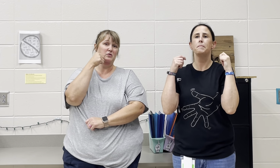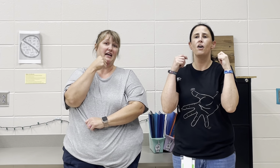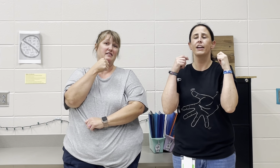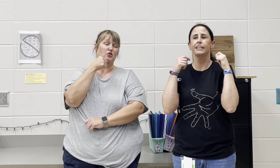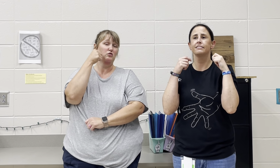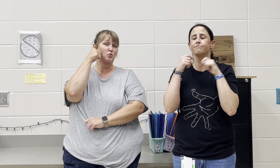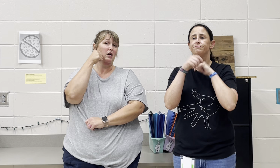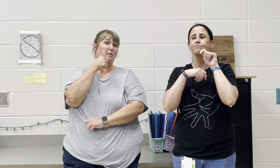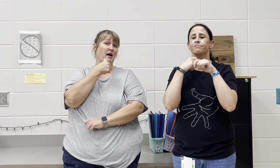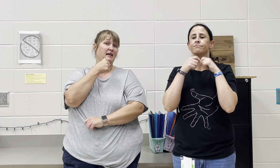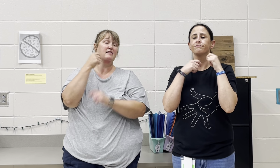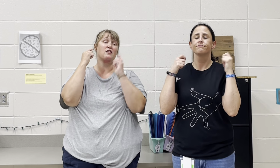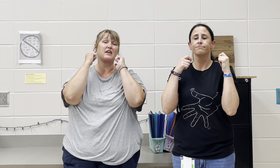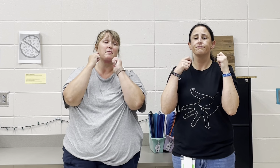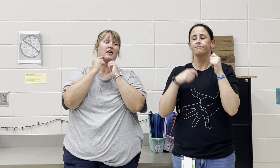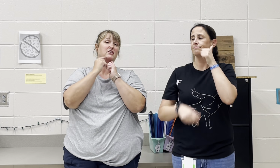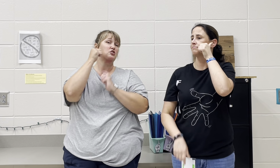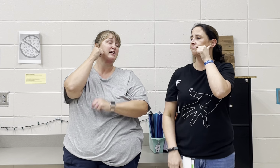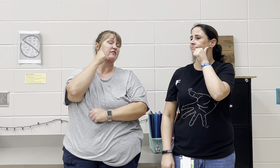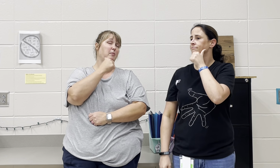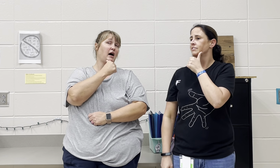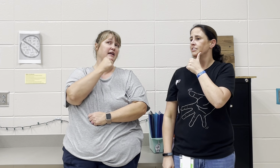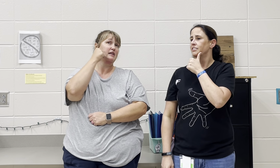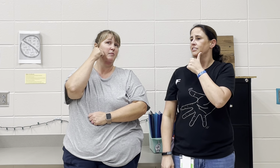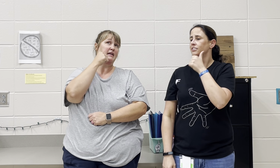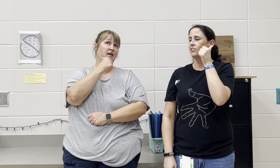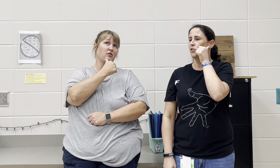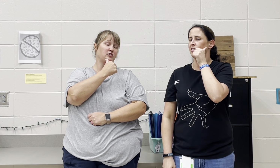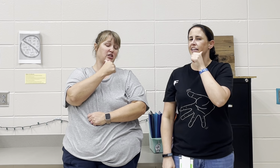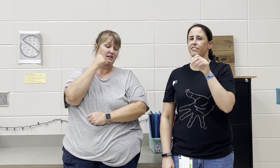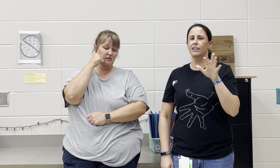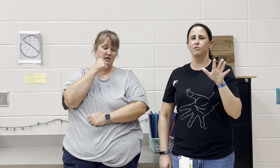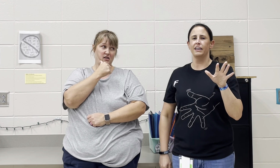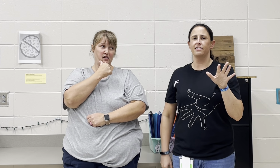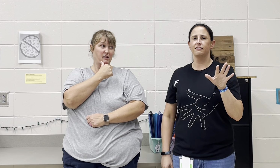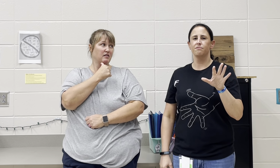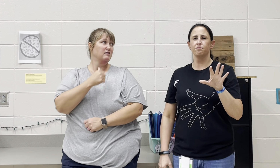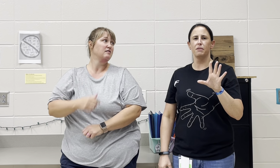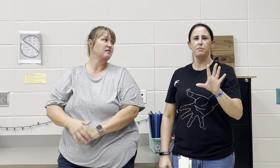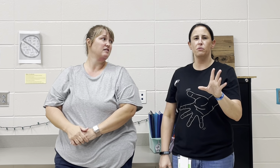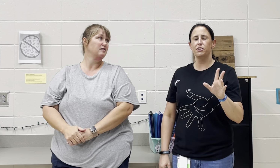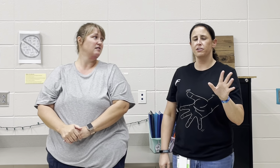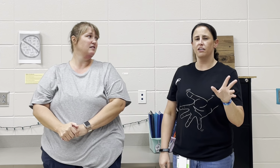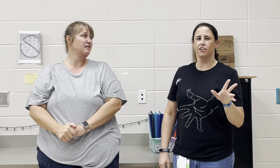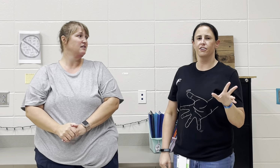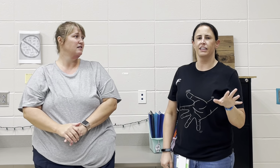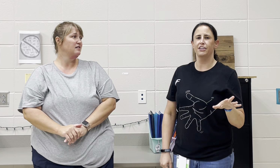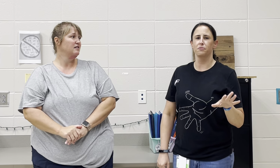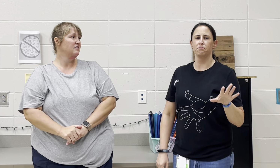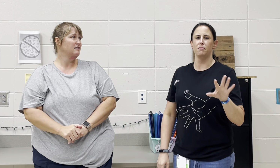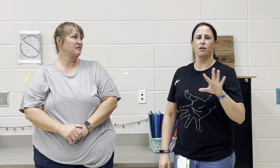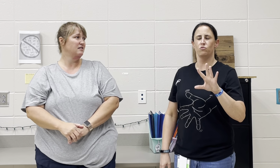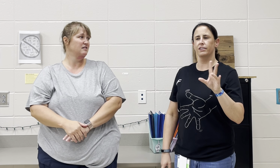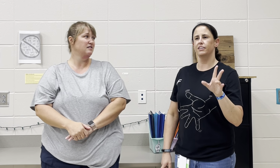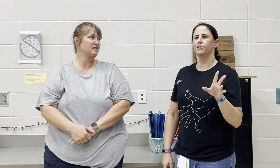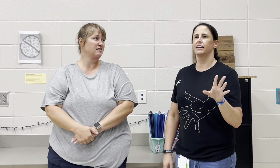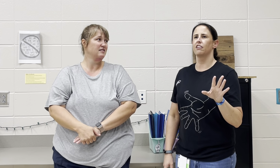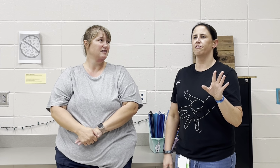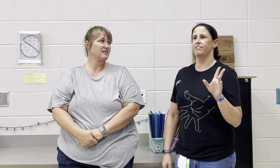days, girls wore a bonnet. So think about the string of the bonnet coming down. Or like think like maybe when you were younger, like your mom wanting you to get all